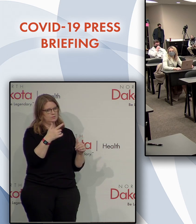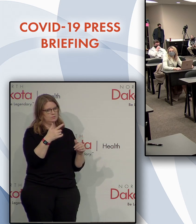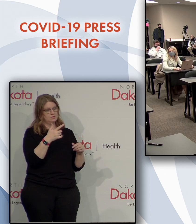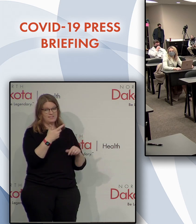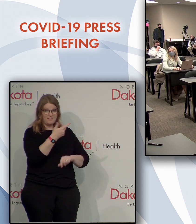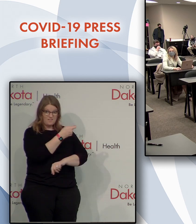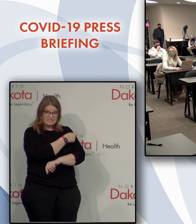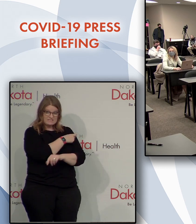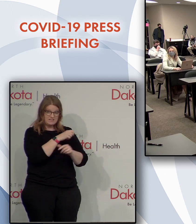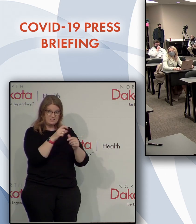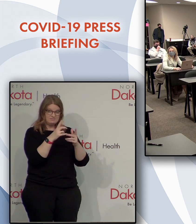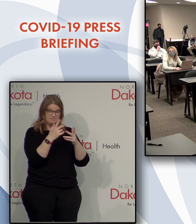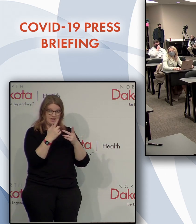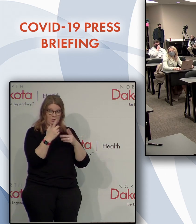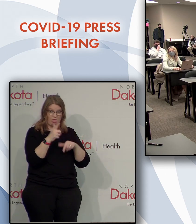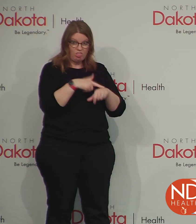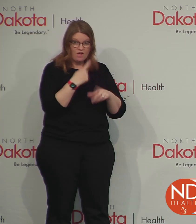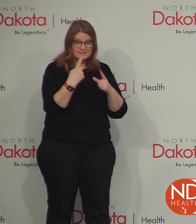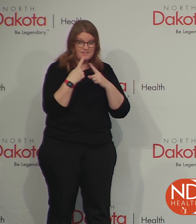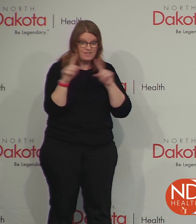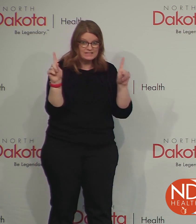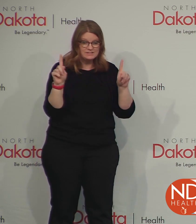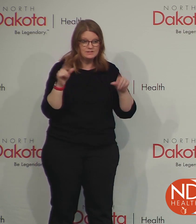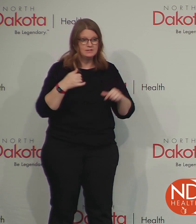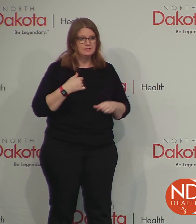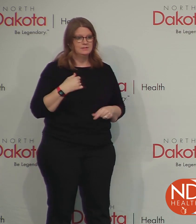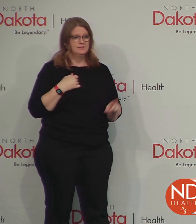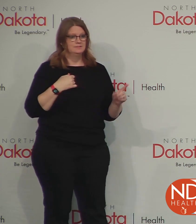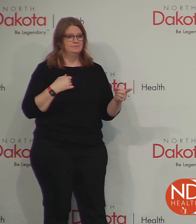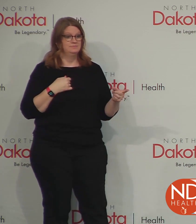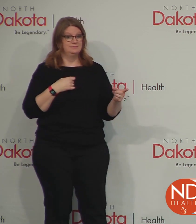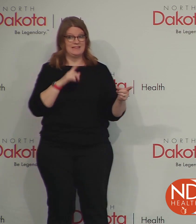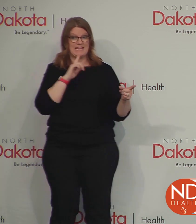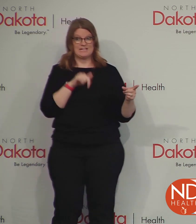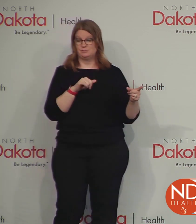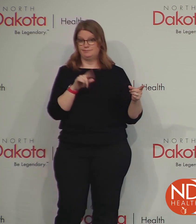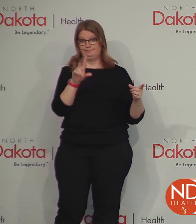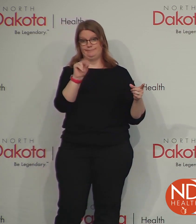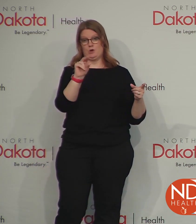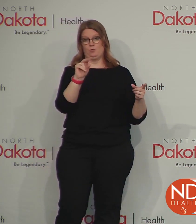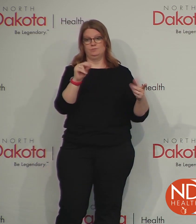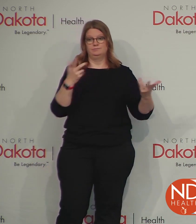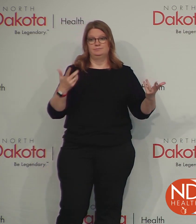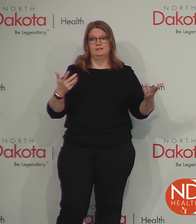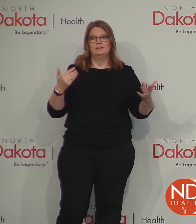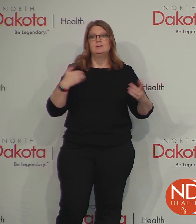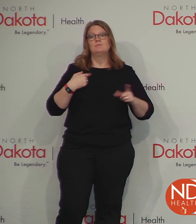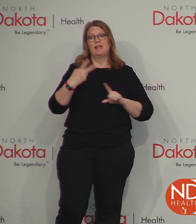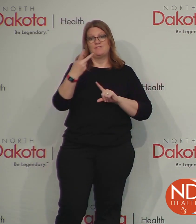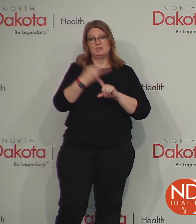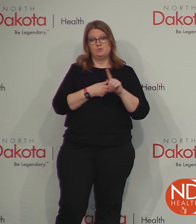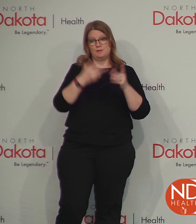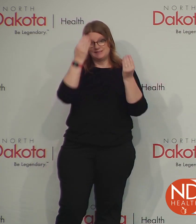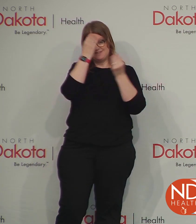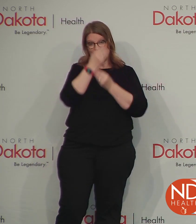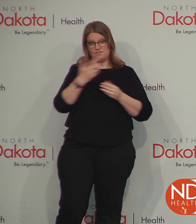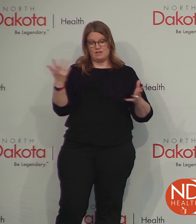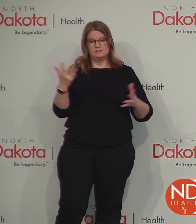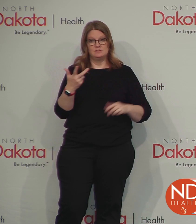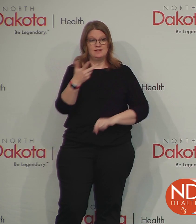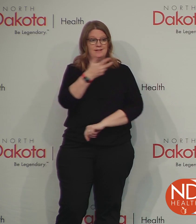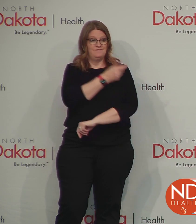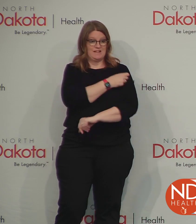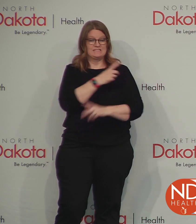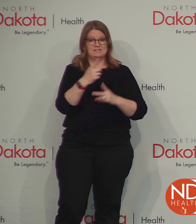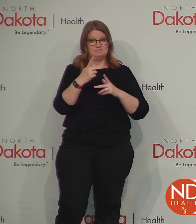for? That's a good question, and the answer is no. We have at least 2 months of data that the vaccine is